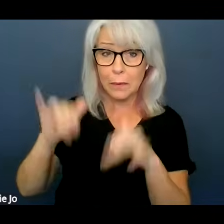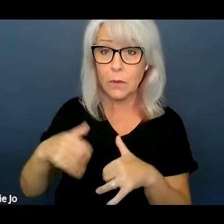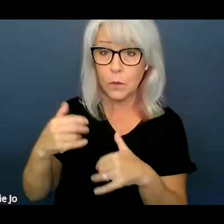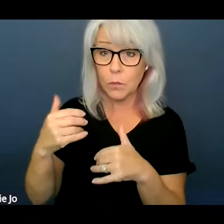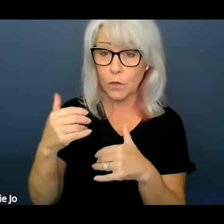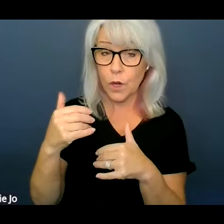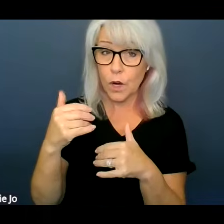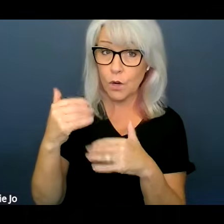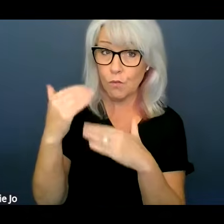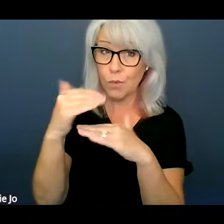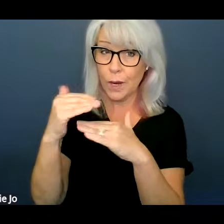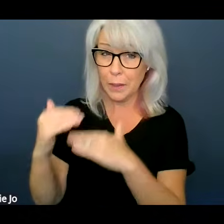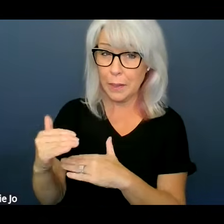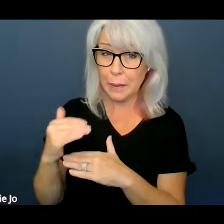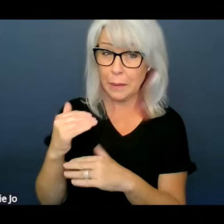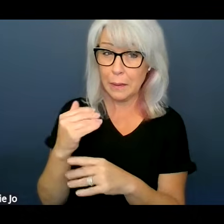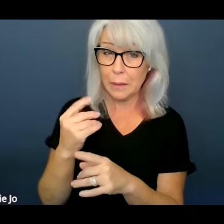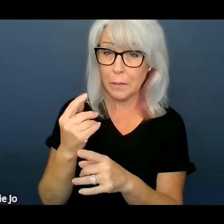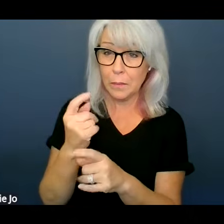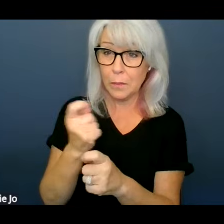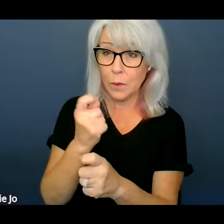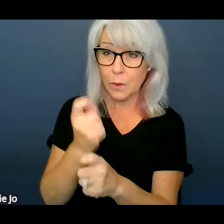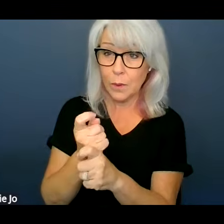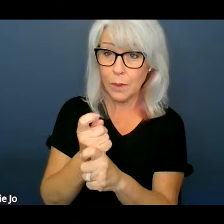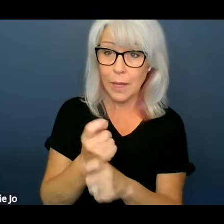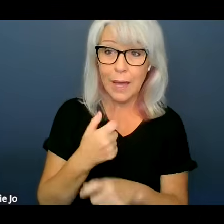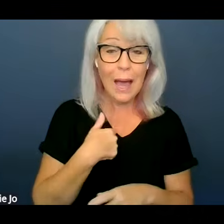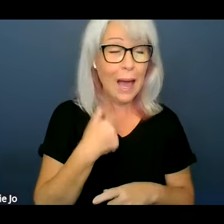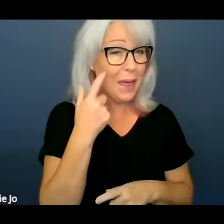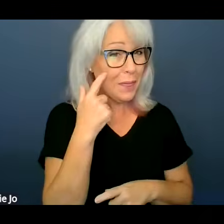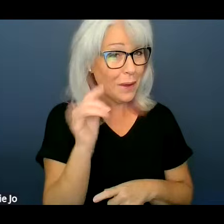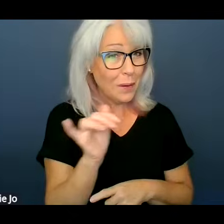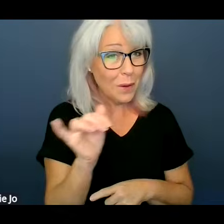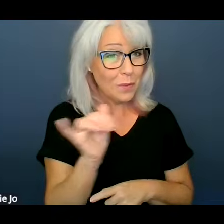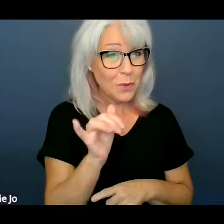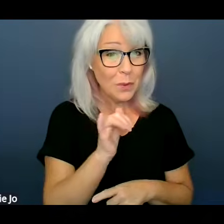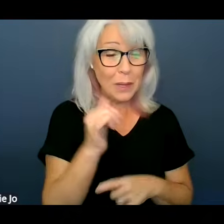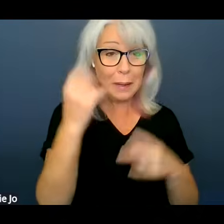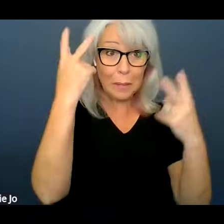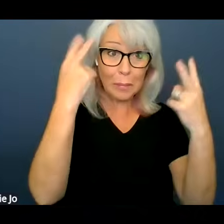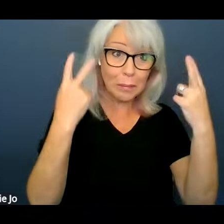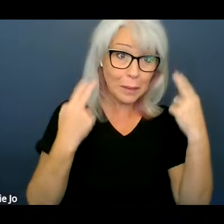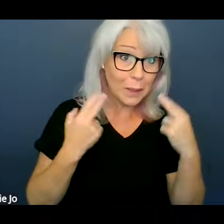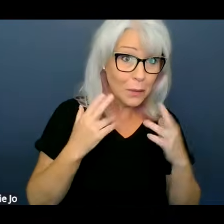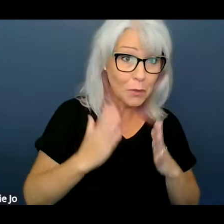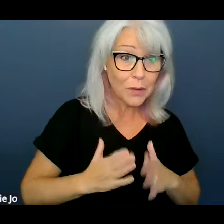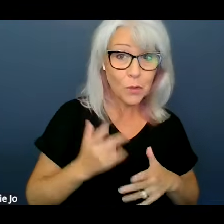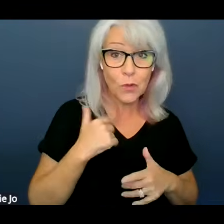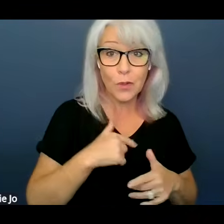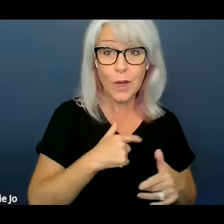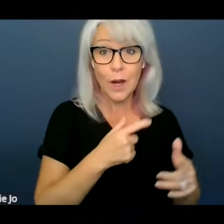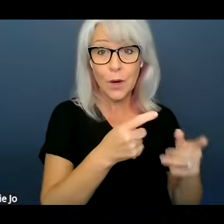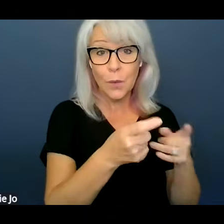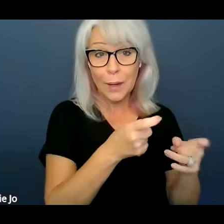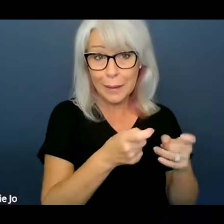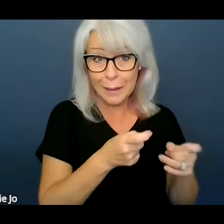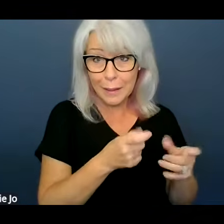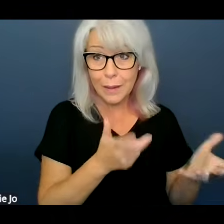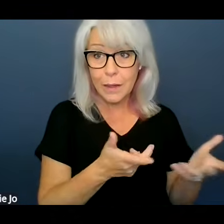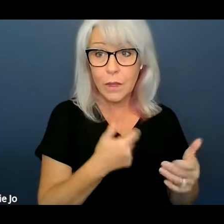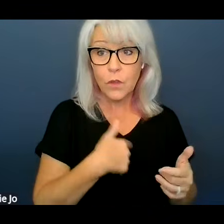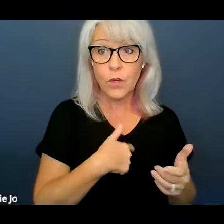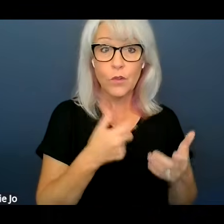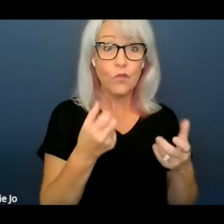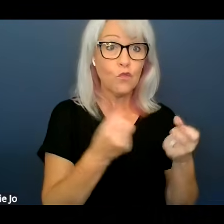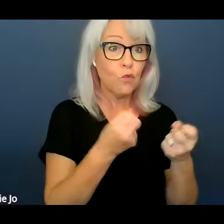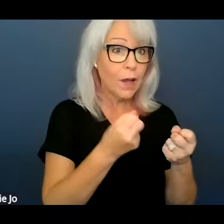That is my understanding. I think also hairdressers are like regulated. I mean, there are a lot of different, in all seriousness, there are a lot of driver's